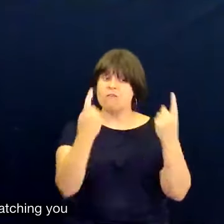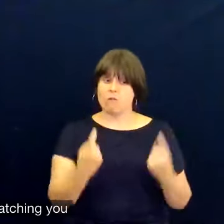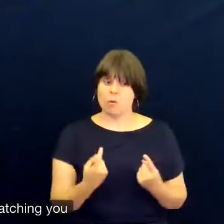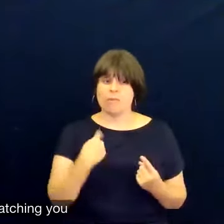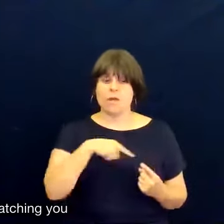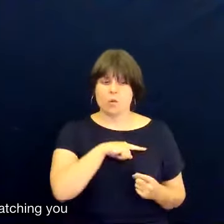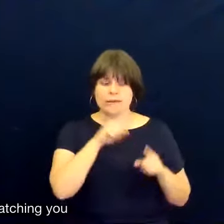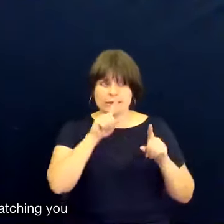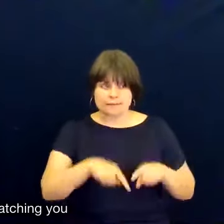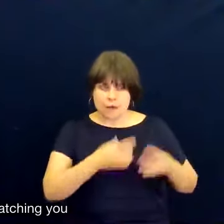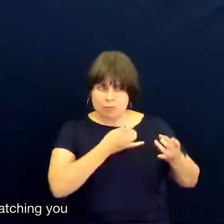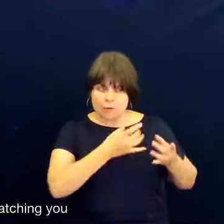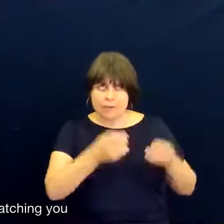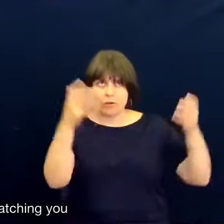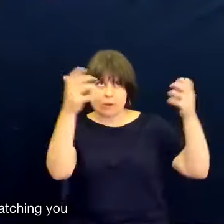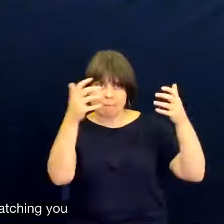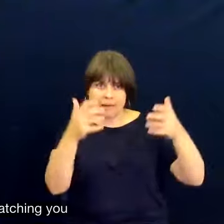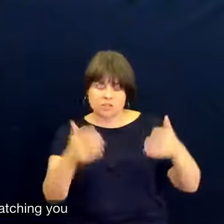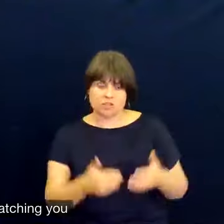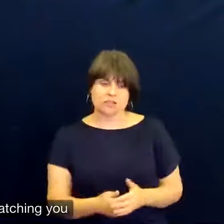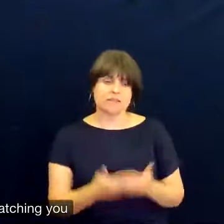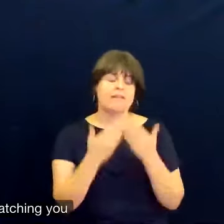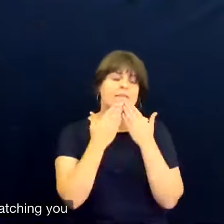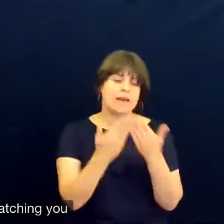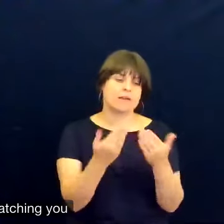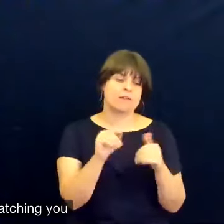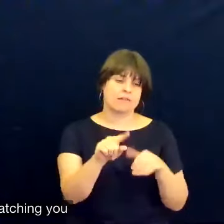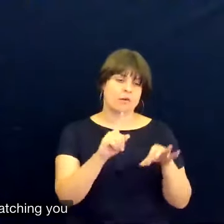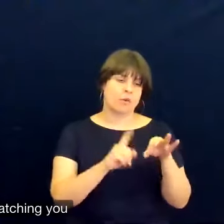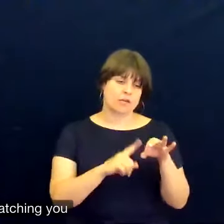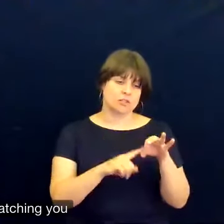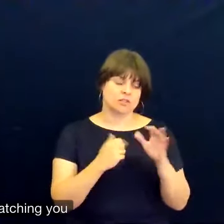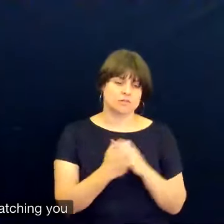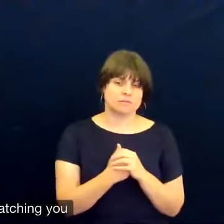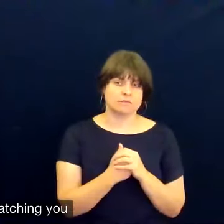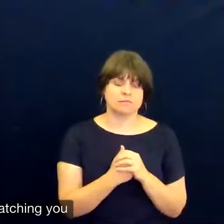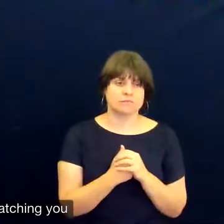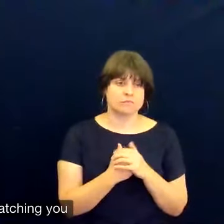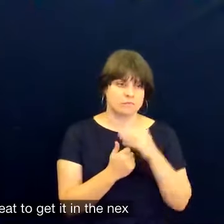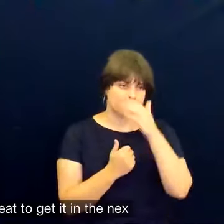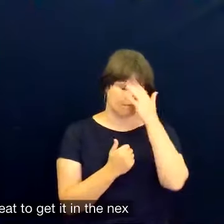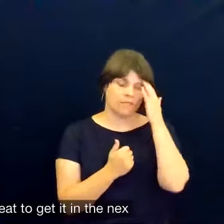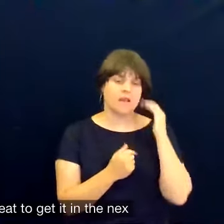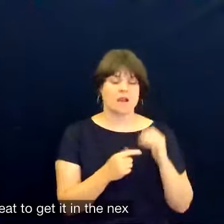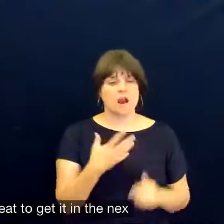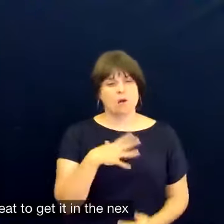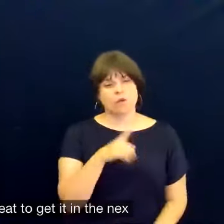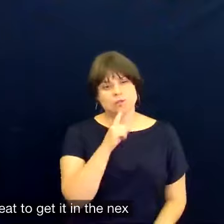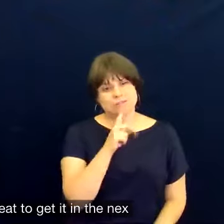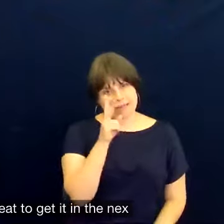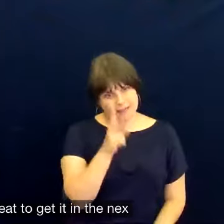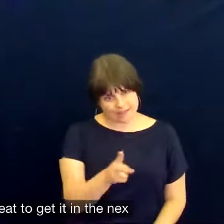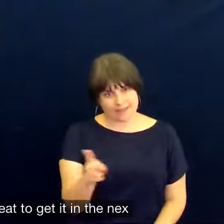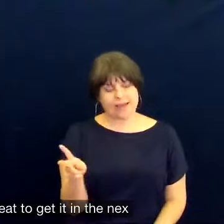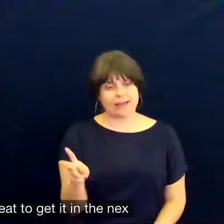process. Thanks for that question. That's a good question. Just to reiterate, I'll be